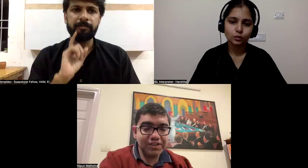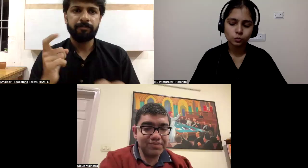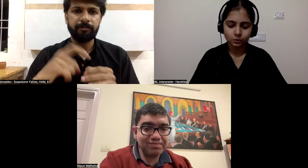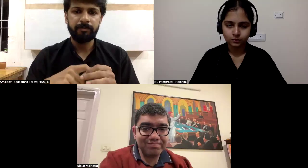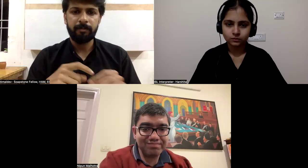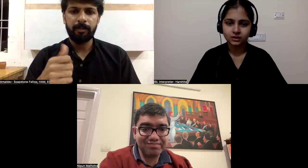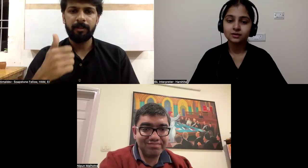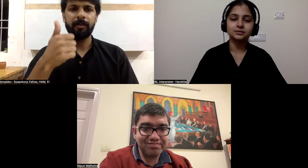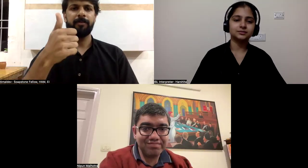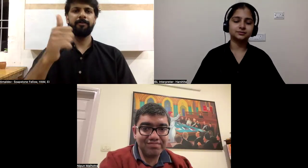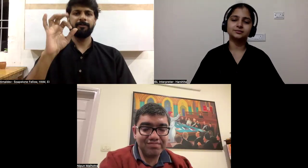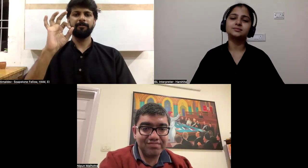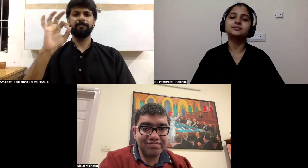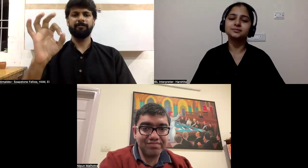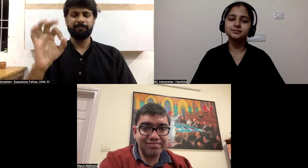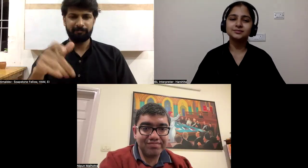Hi.